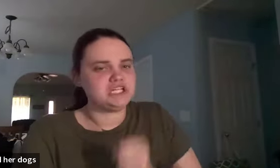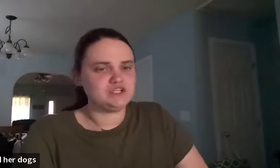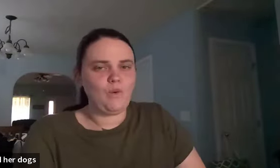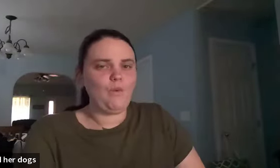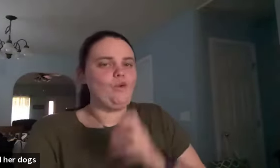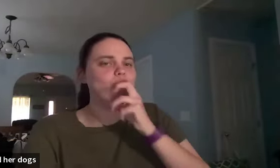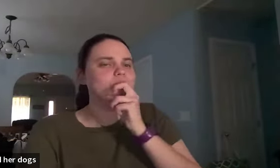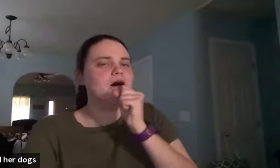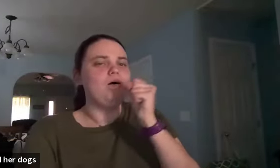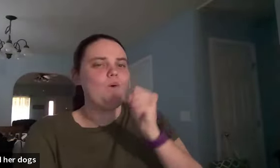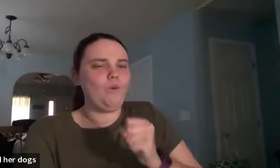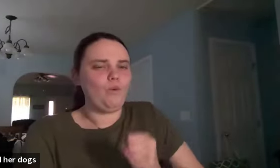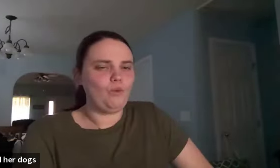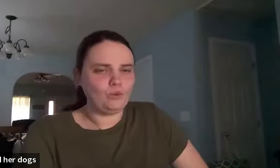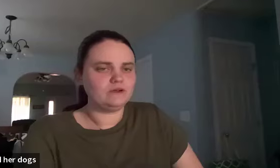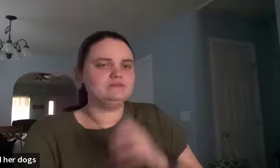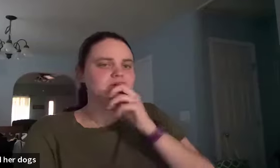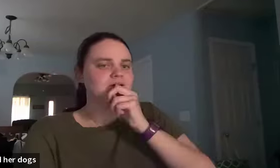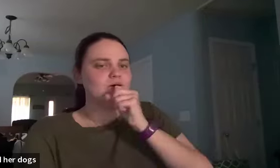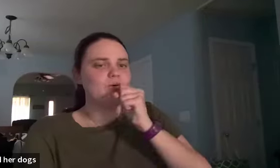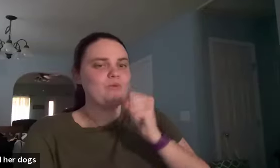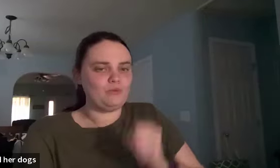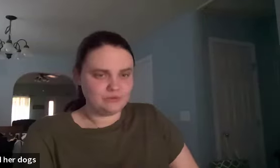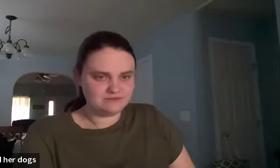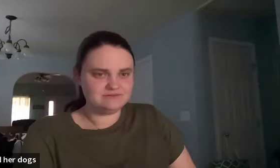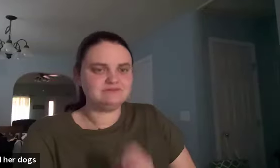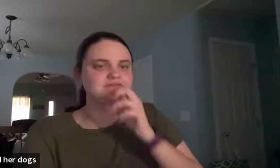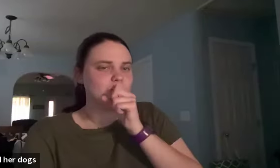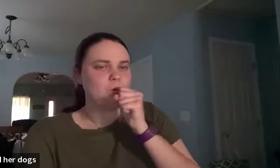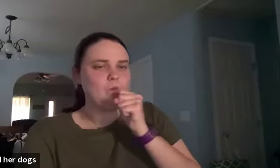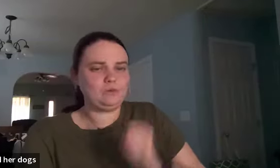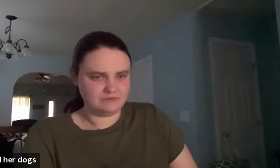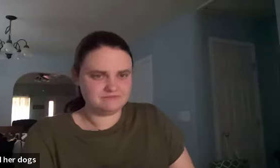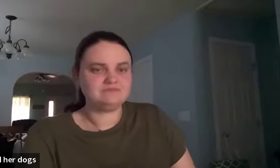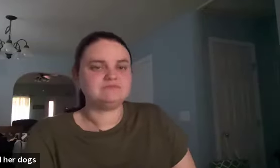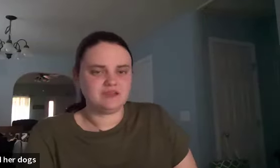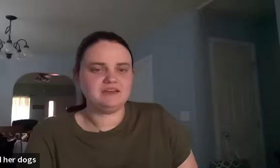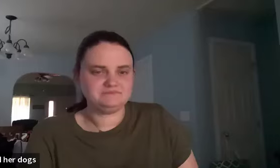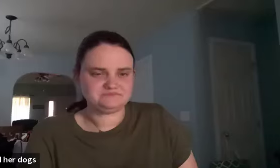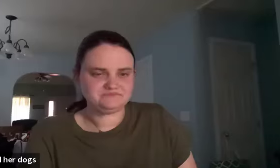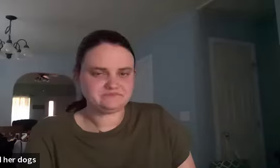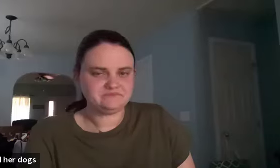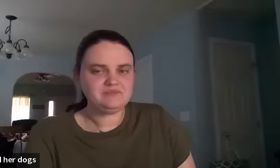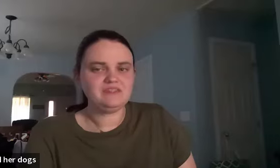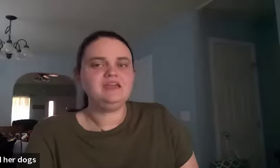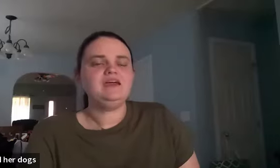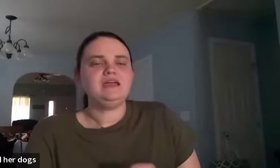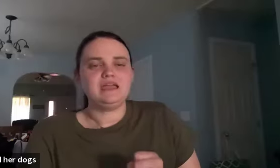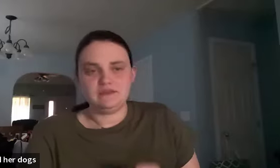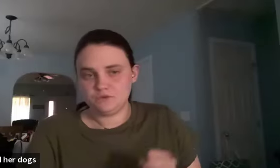ancient. Old, old, old, old. Okay. If you were